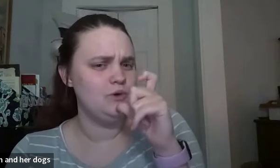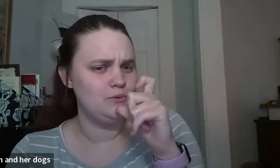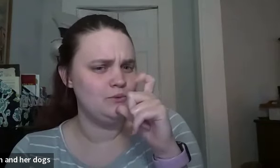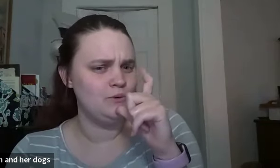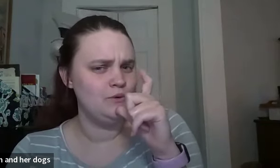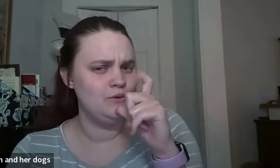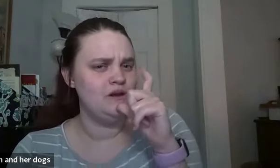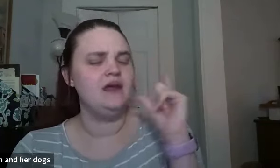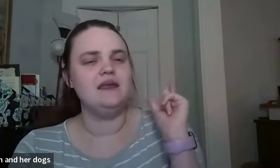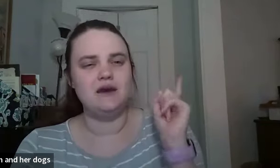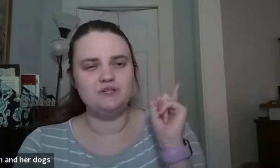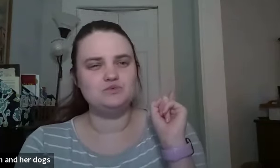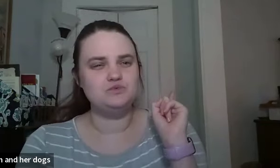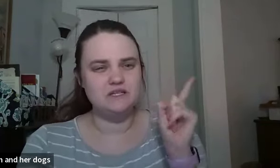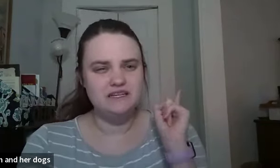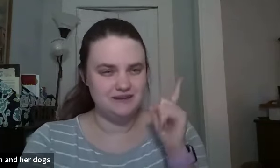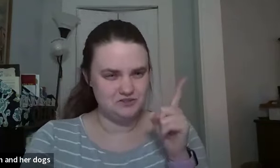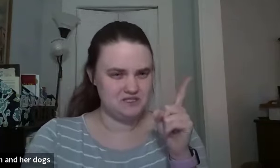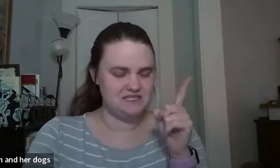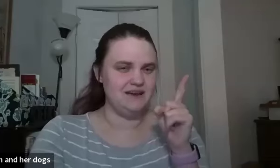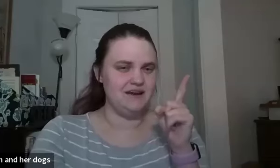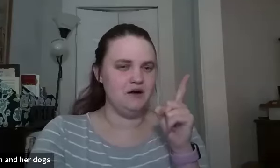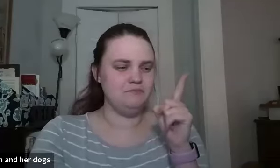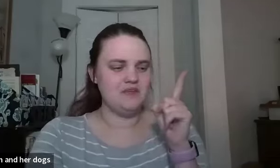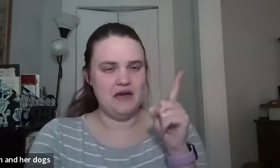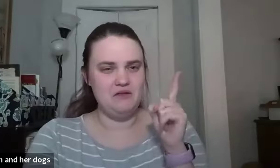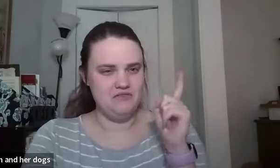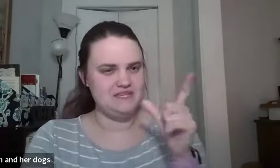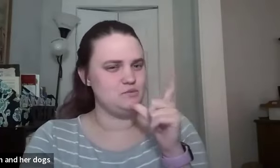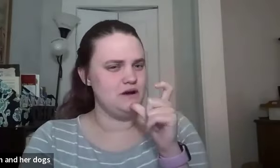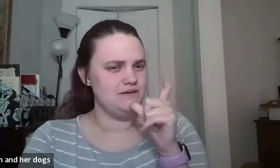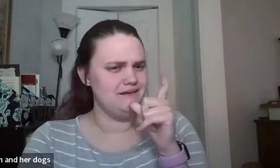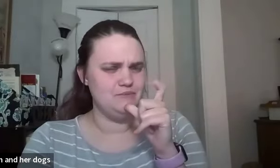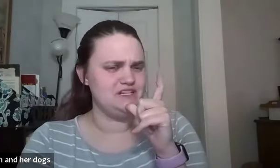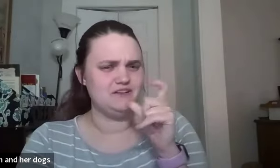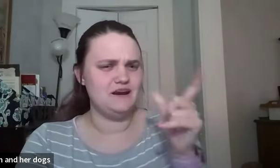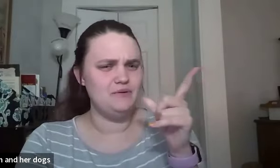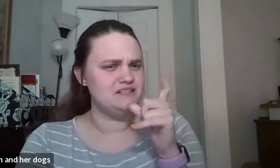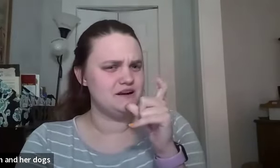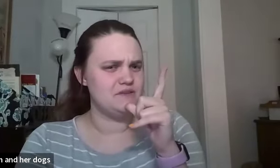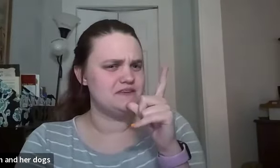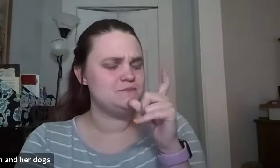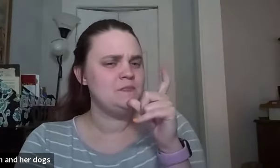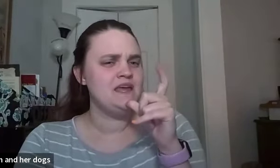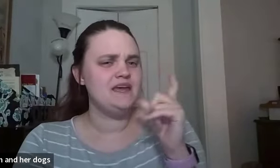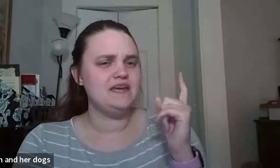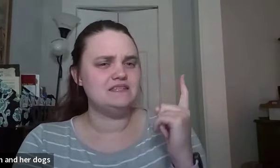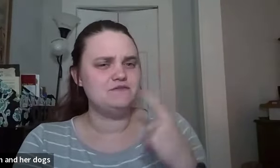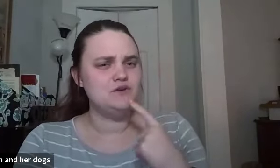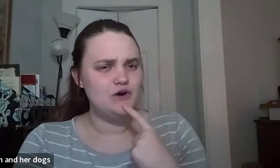who. Now, what's really interesting about this one in particular, I always talk about this, is if you notice